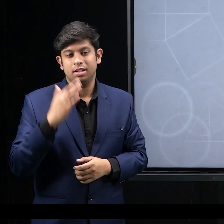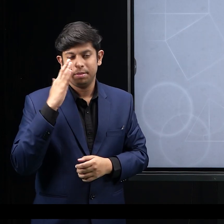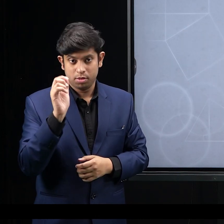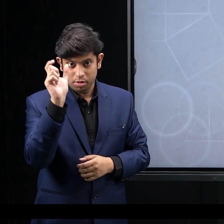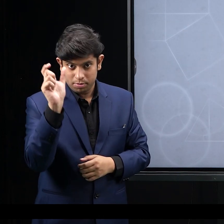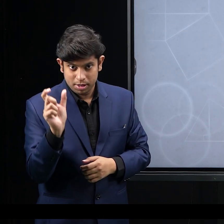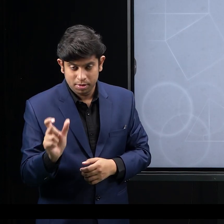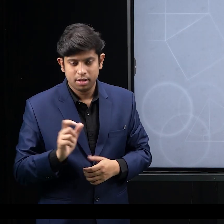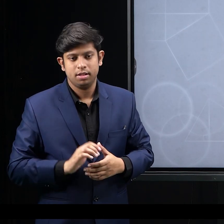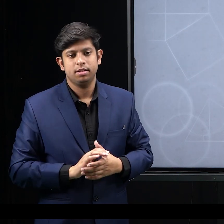Keywords: